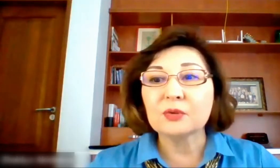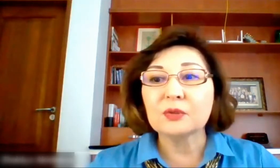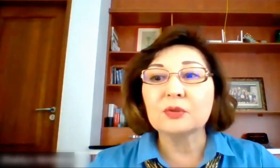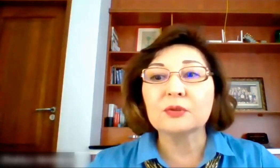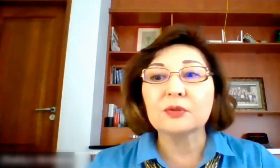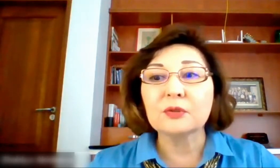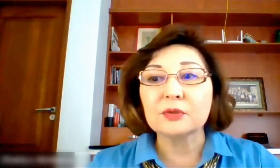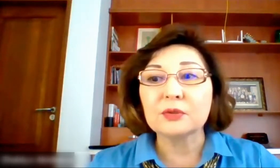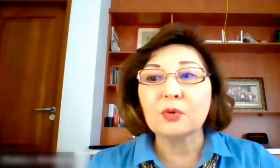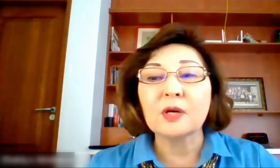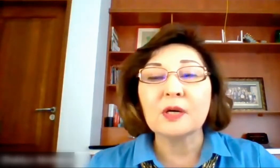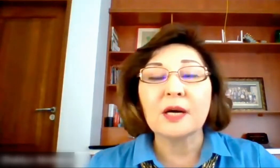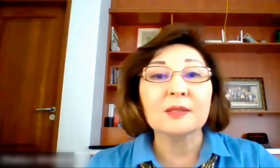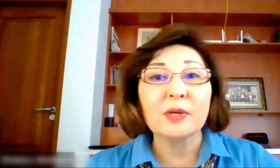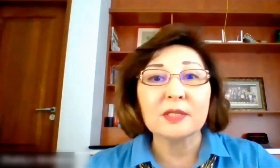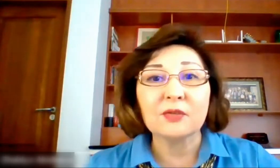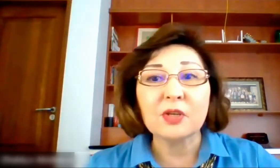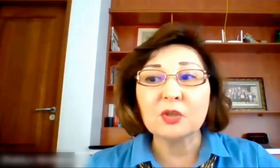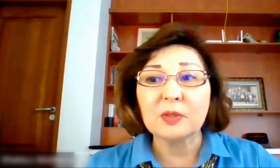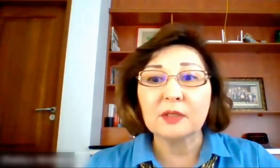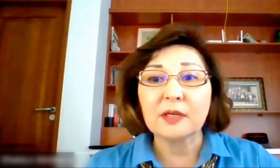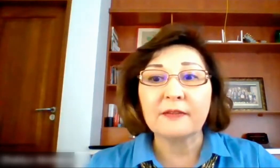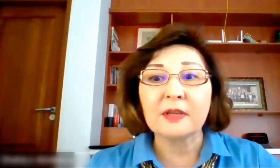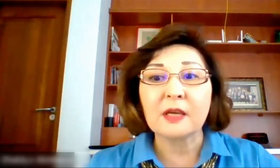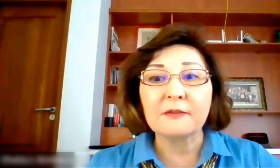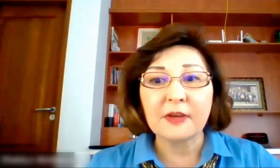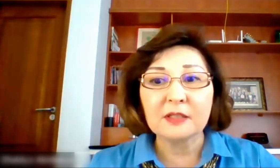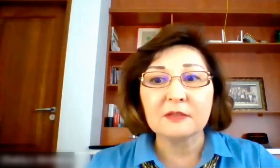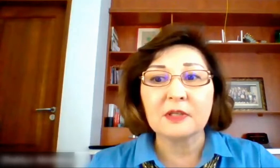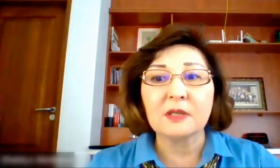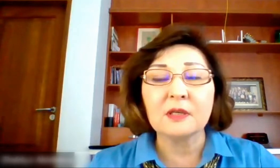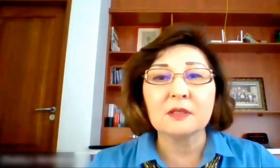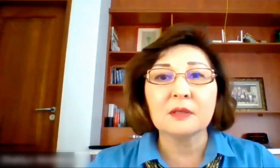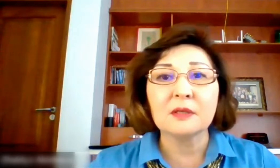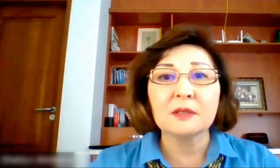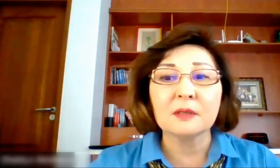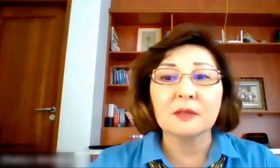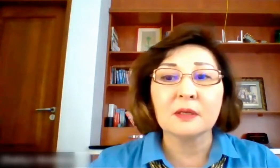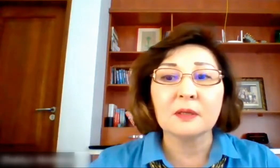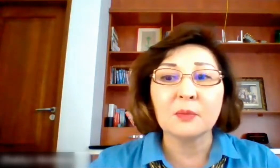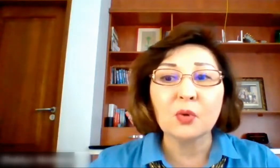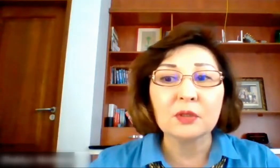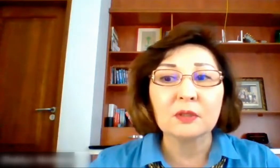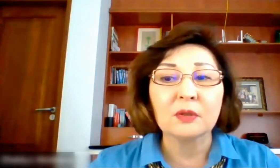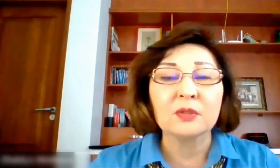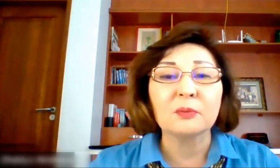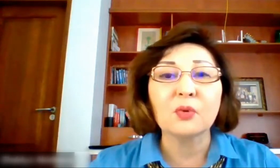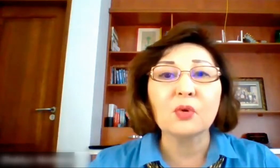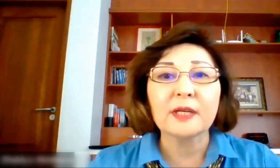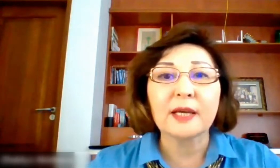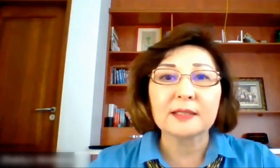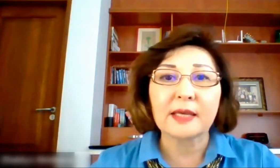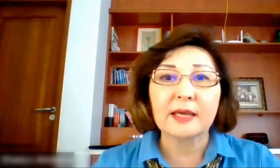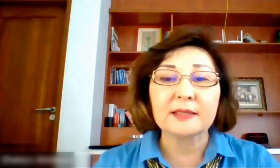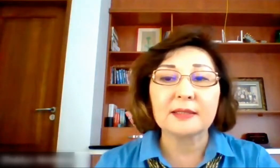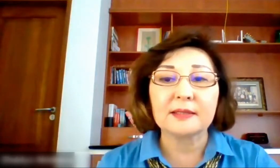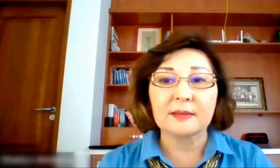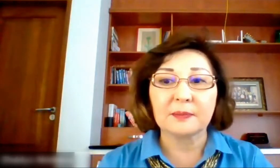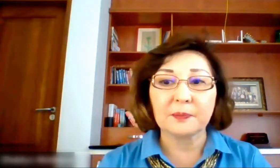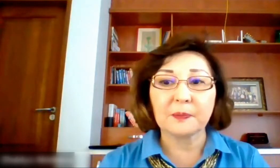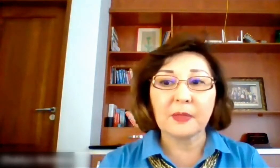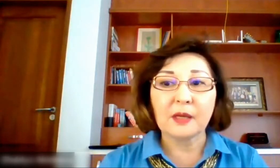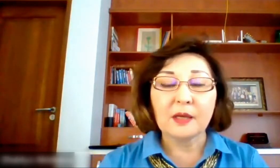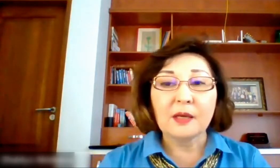out to those who are otherwise unreachable, having effectively easing burden on the broader healthcare